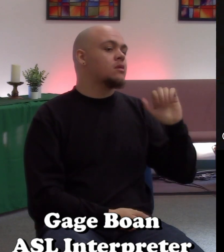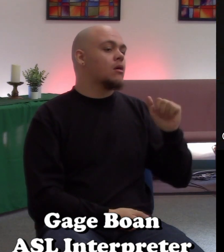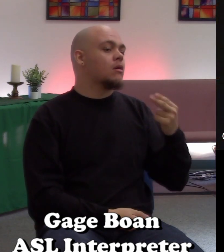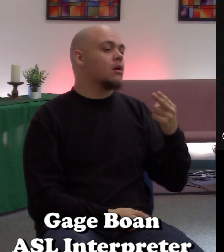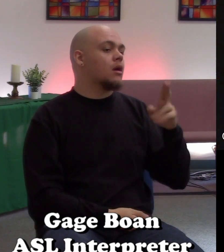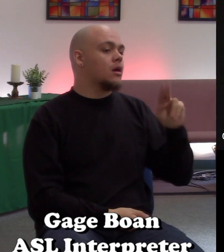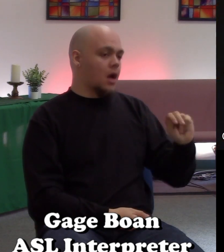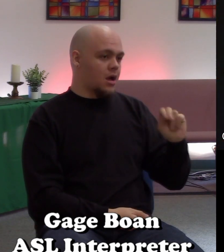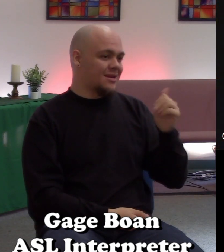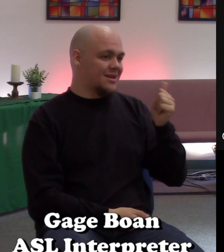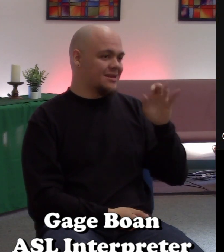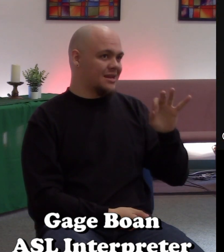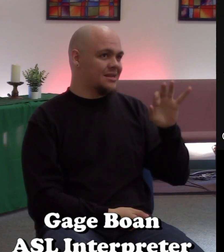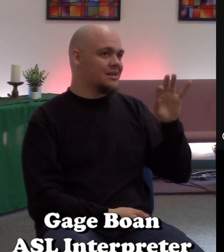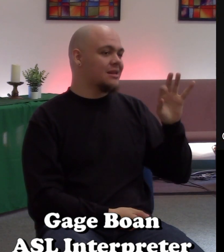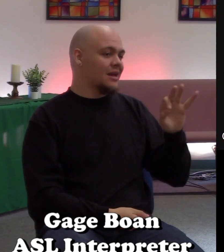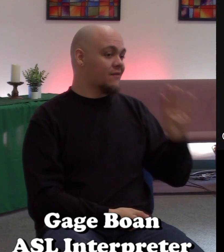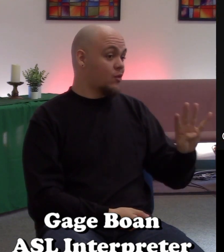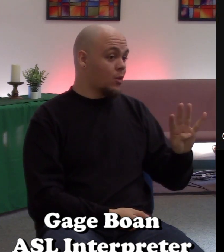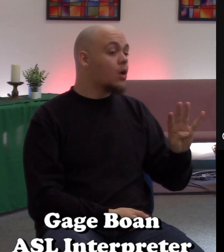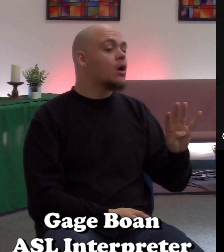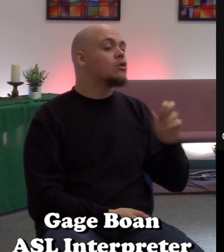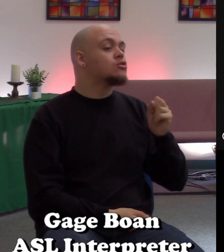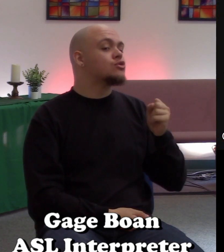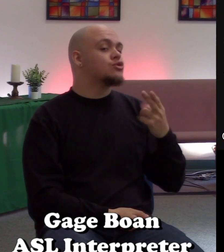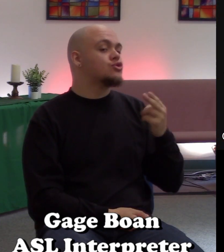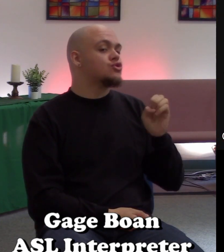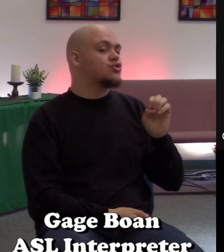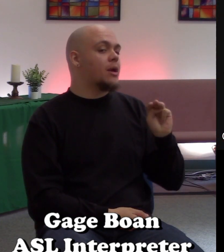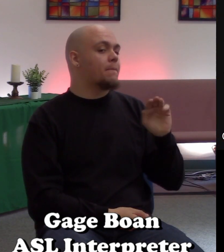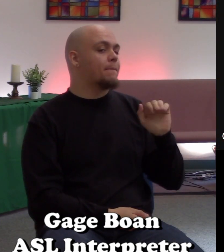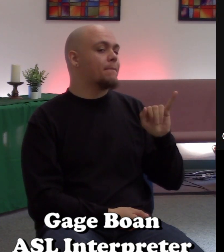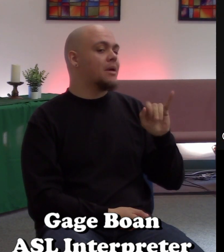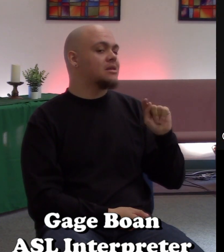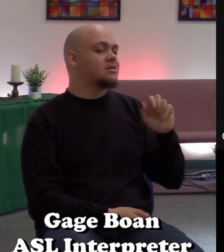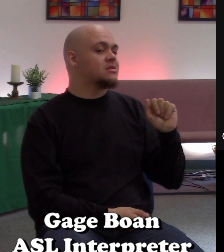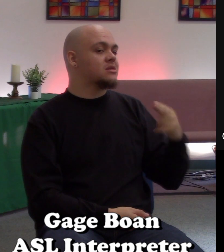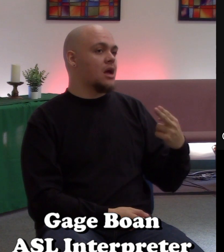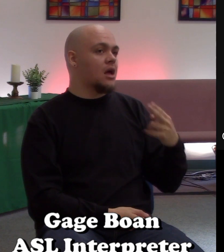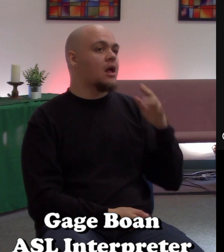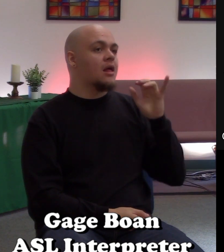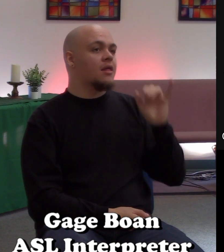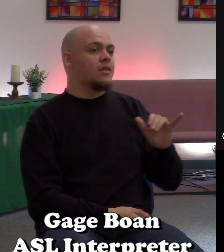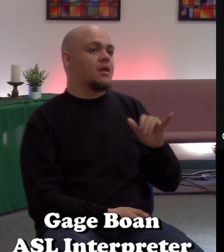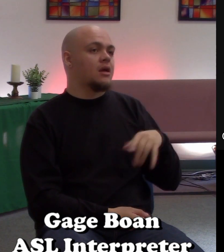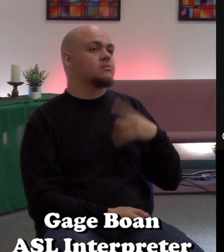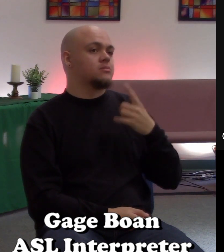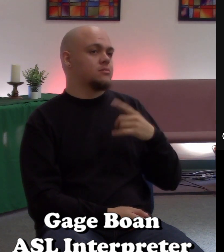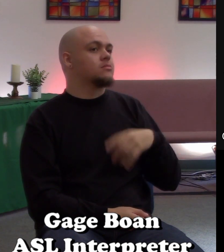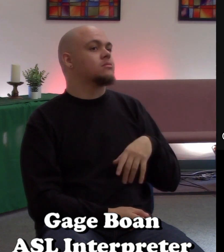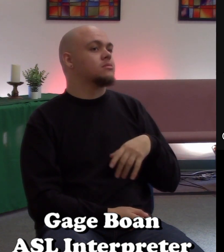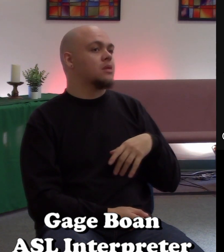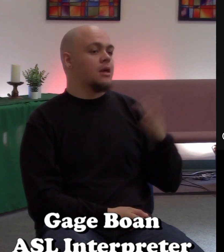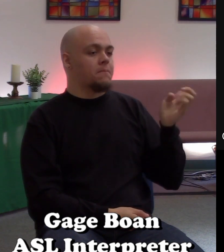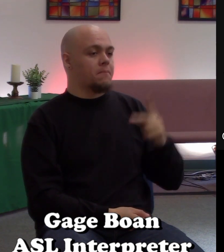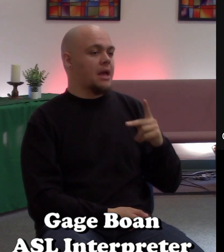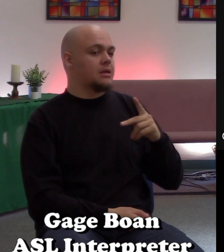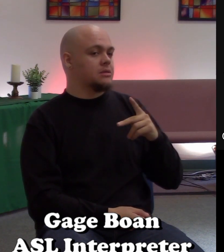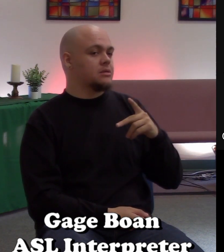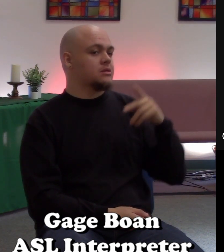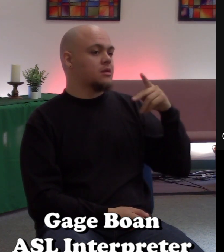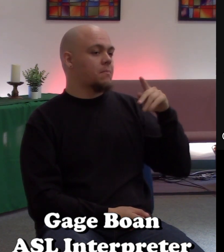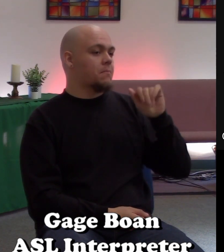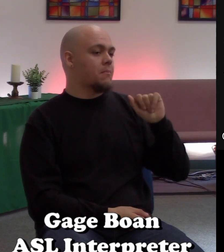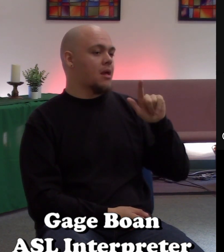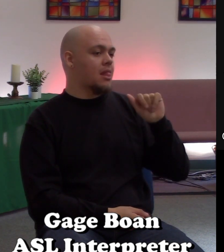off. Khan, 1994, there was a Shemitah year. Here was the most significant event that he could find, that Yasser